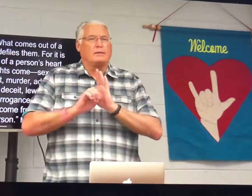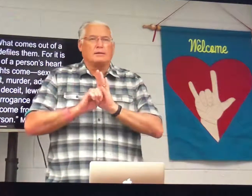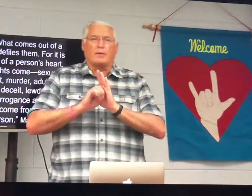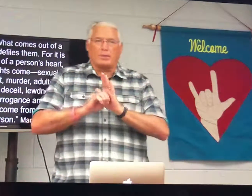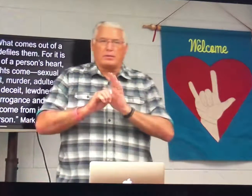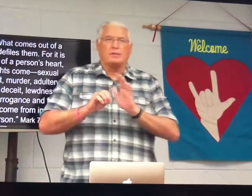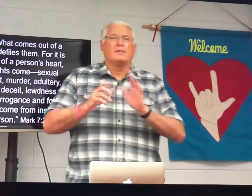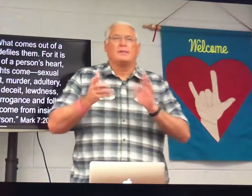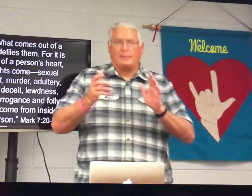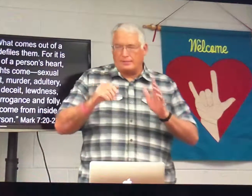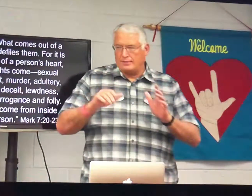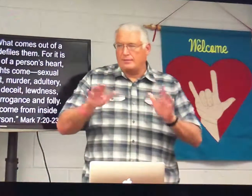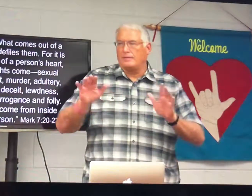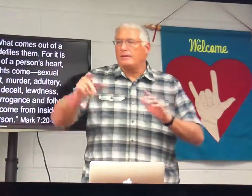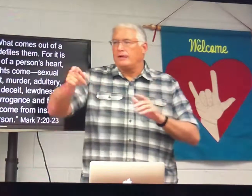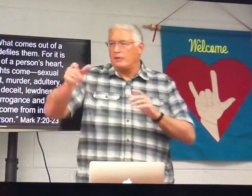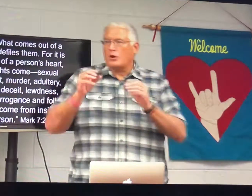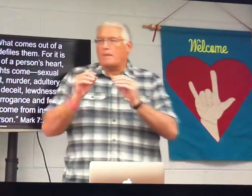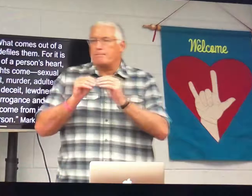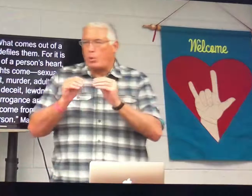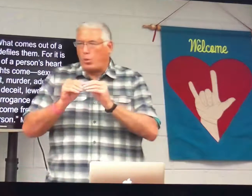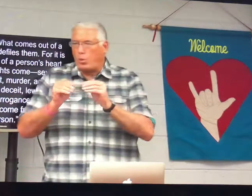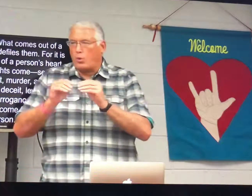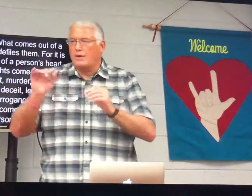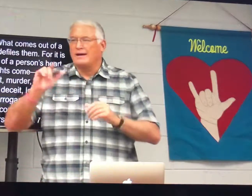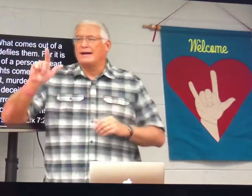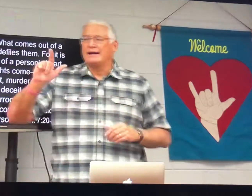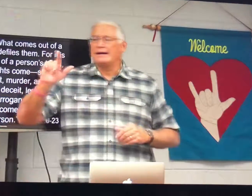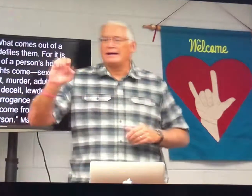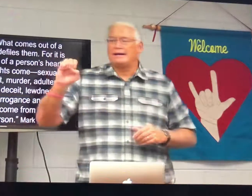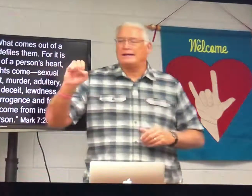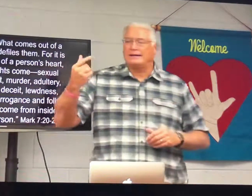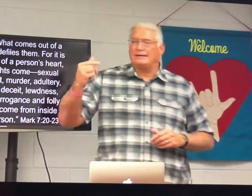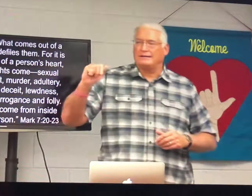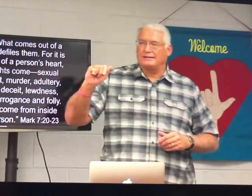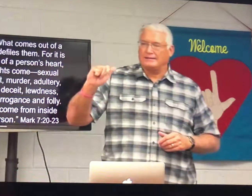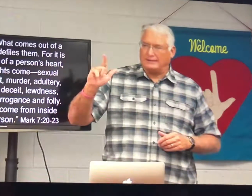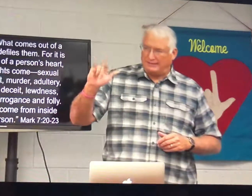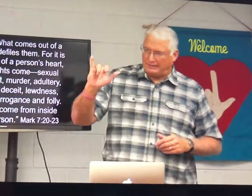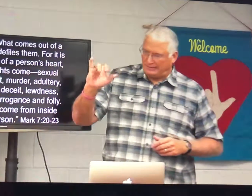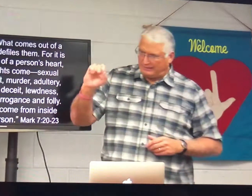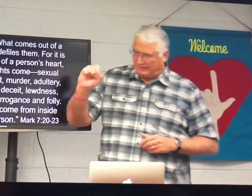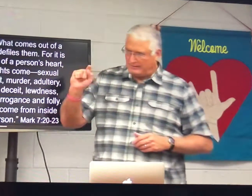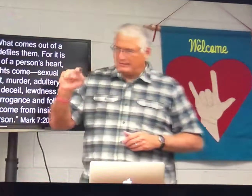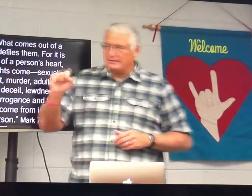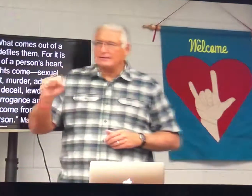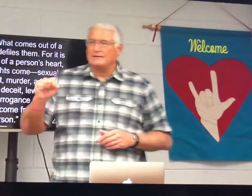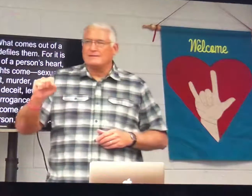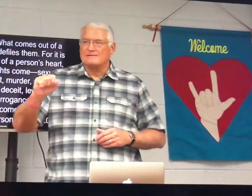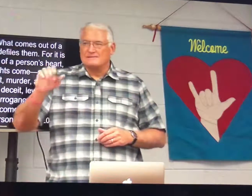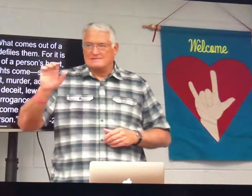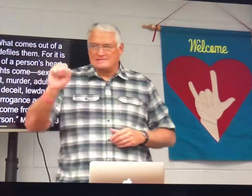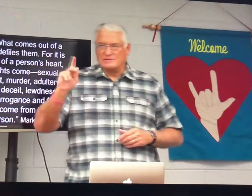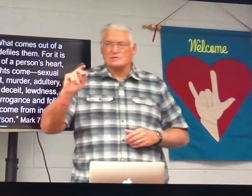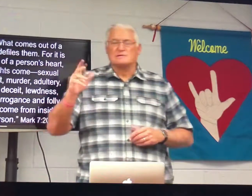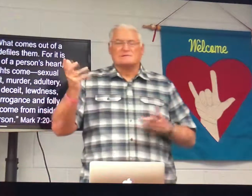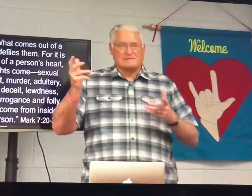Lottery. A new spin on a classic. They're loaded with prizes from $10,000 to $2 million. So unleash